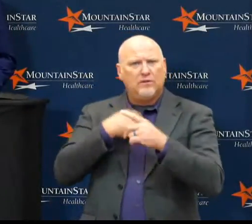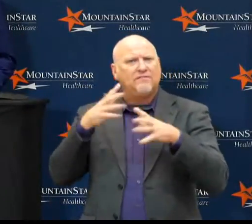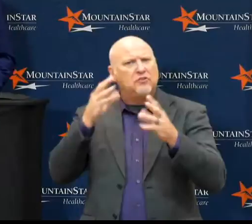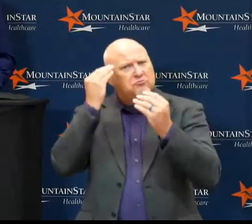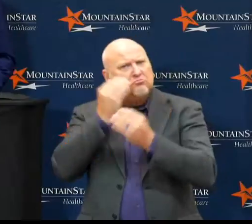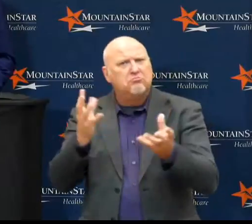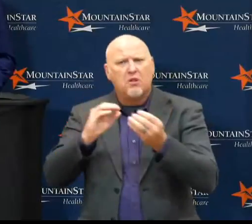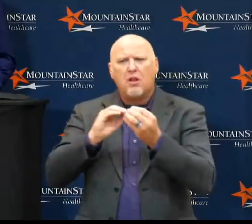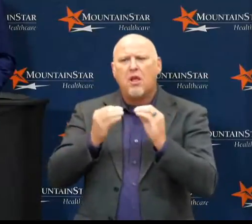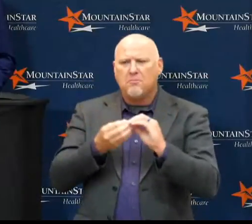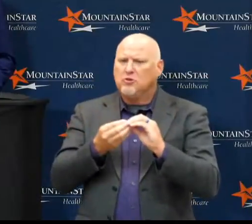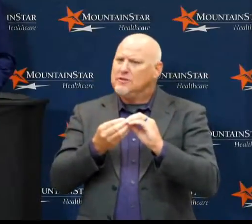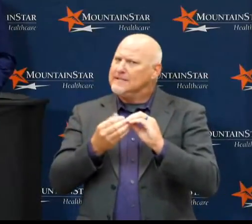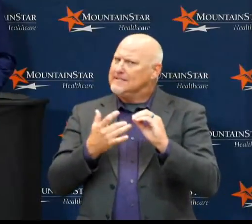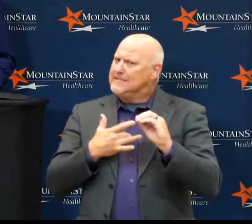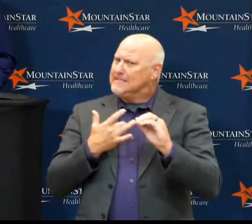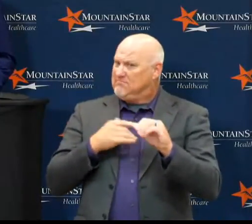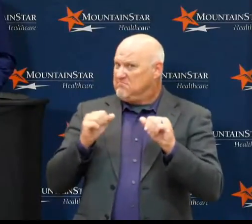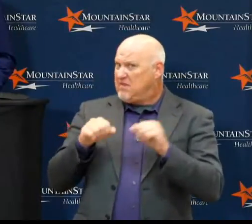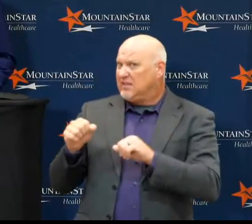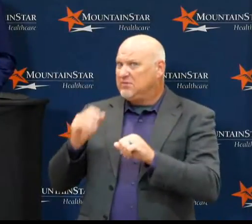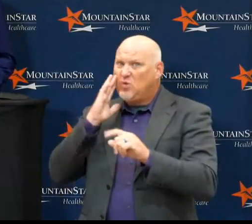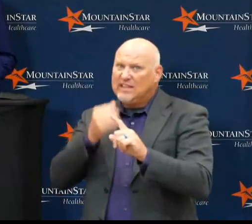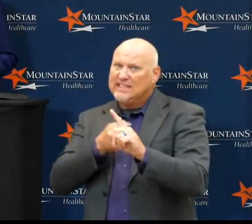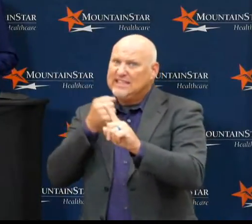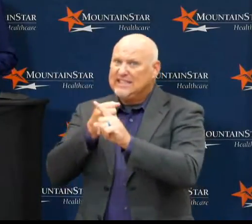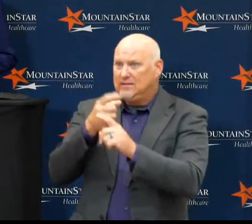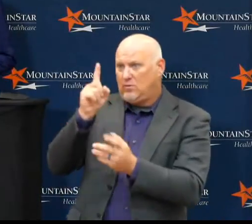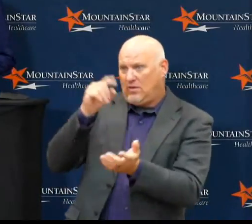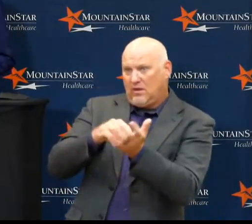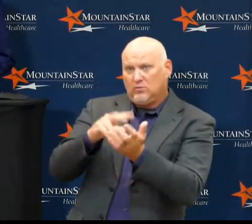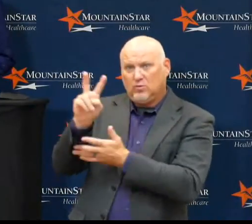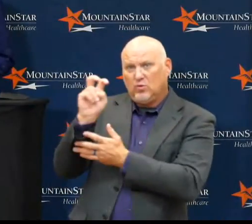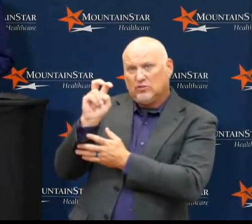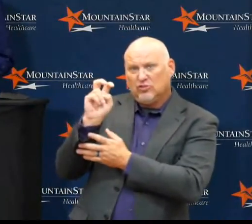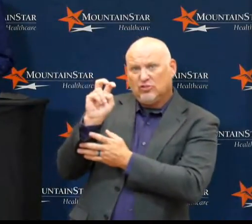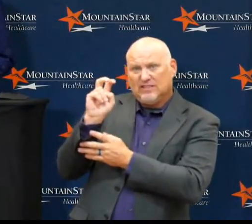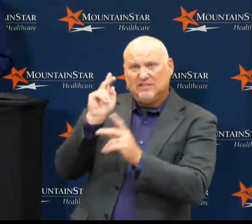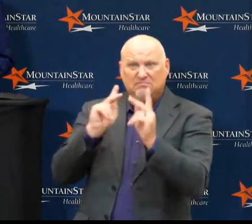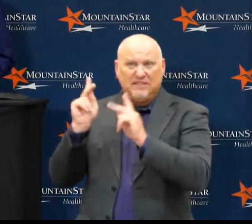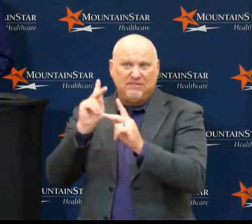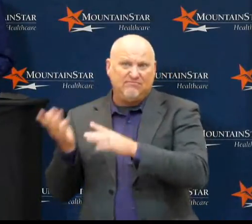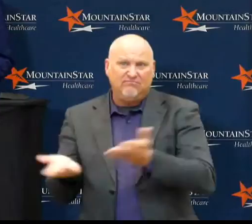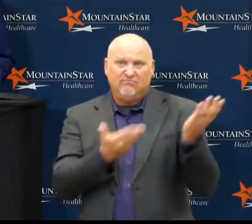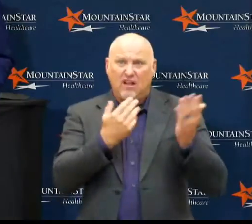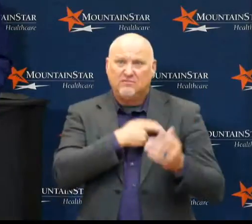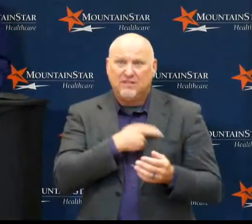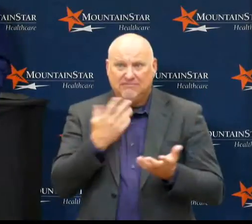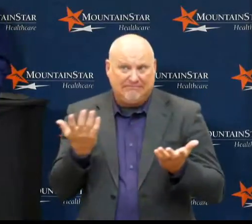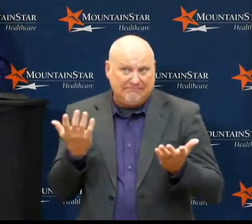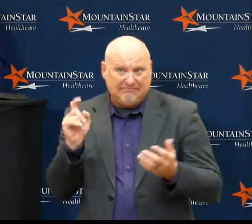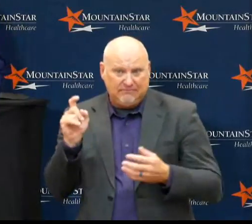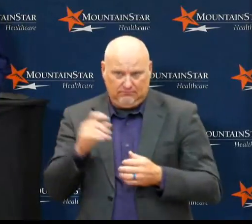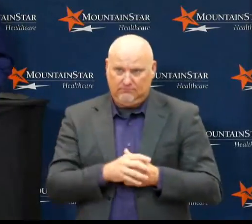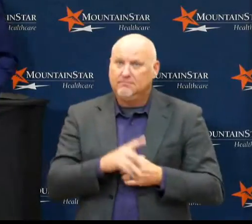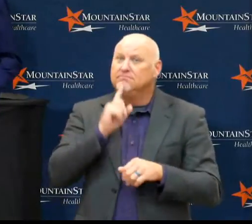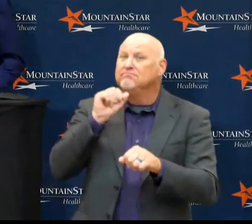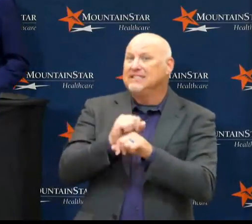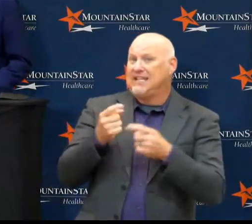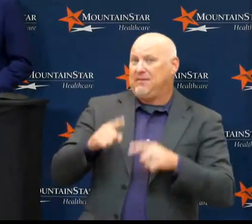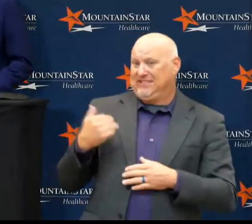become reality. On Monday, we reported 499 new cases of COVID-19, following daily reports of